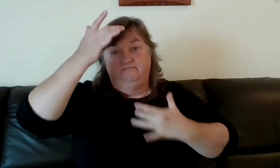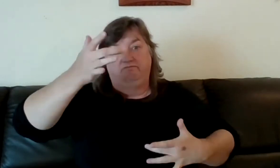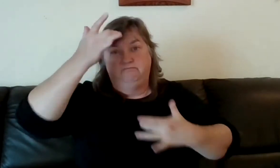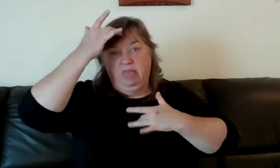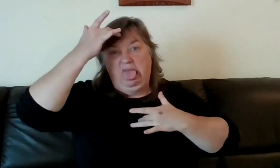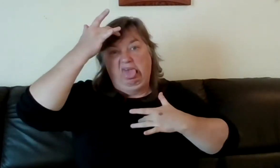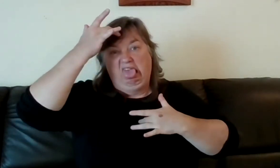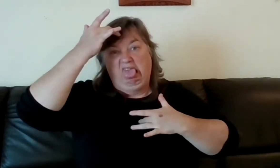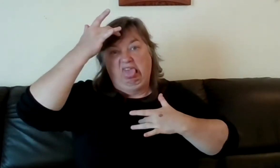bleh,